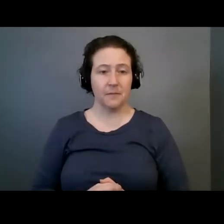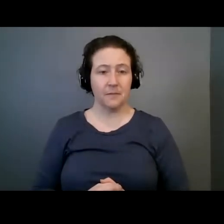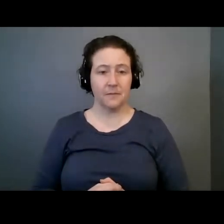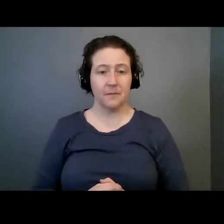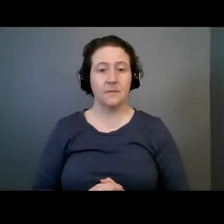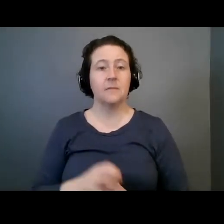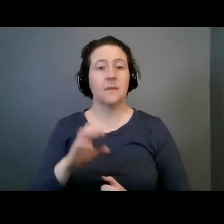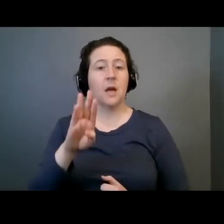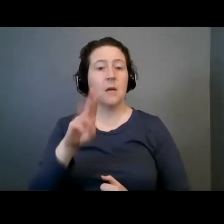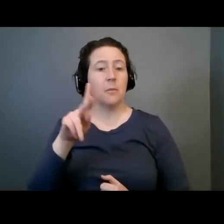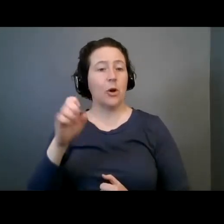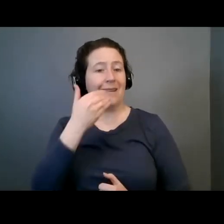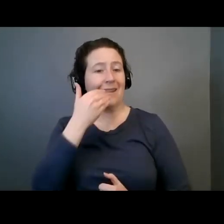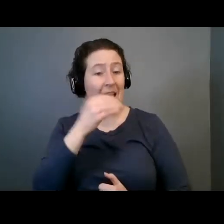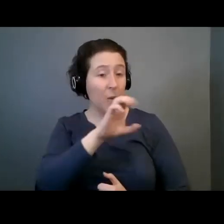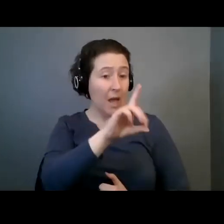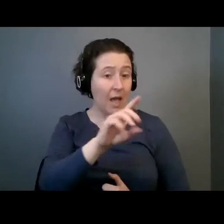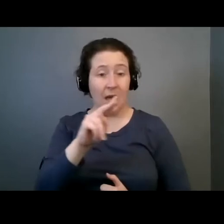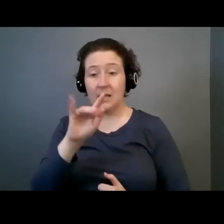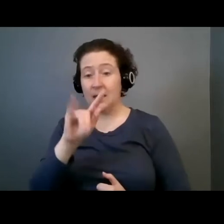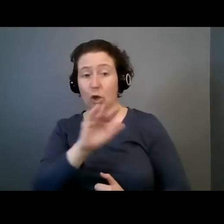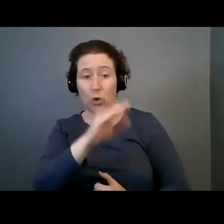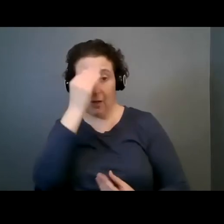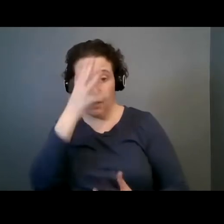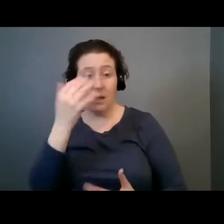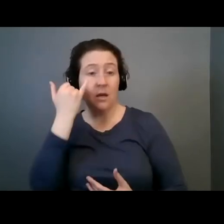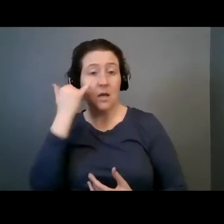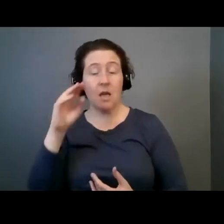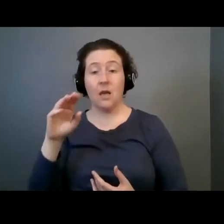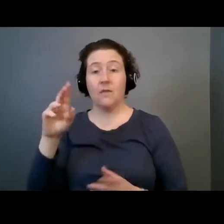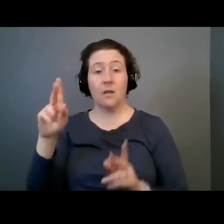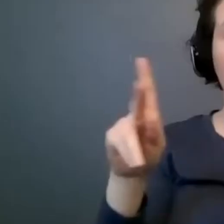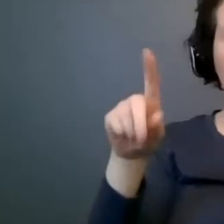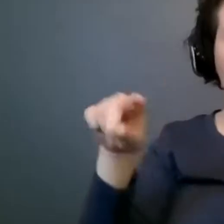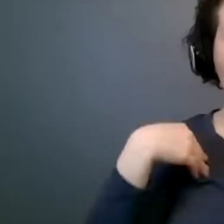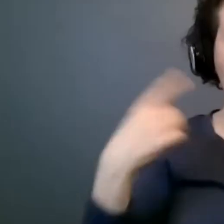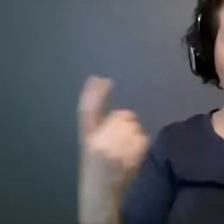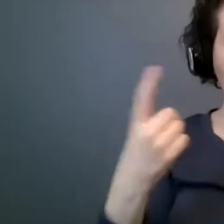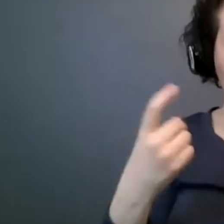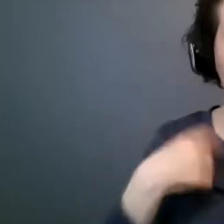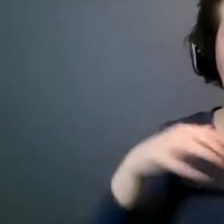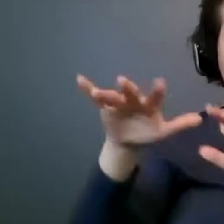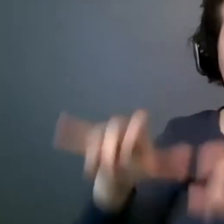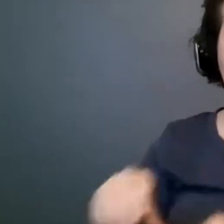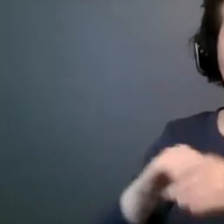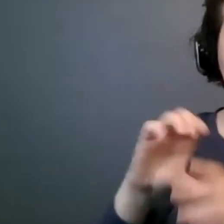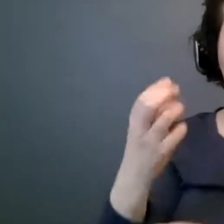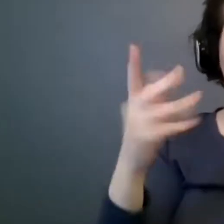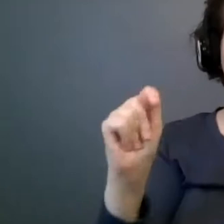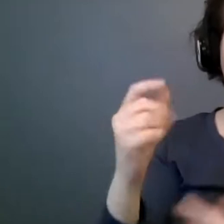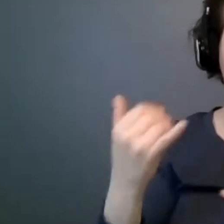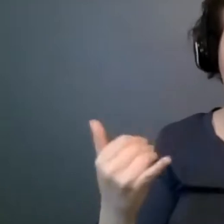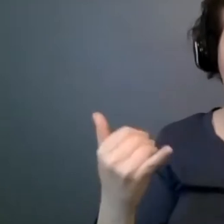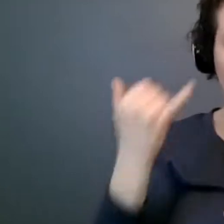Thank you, Ed and Nita, for that information today. If our media partners on the call have any questions, please type those into the chat now before we